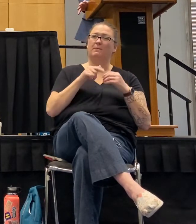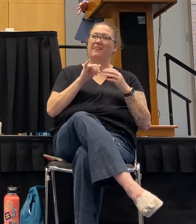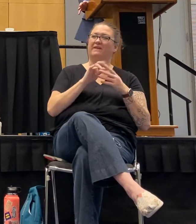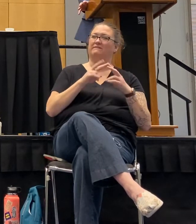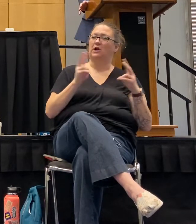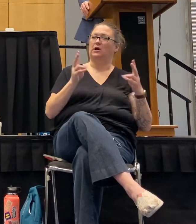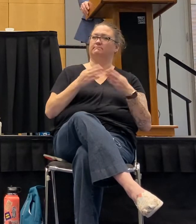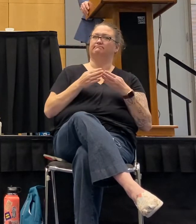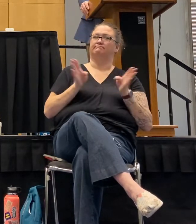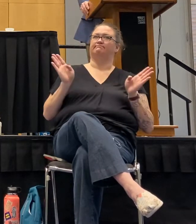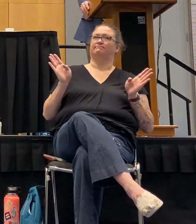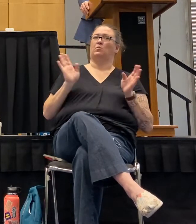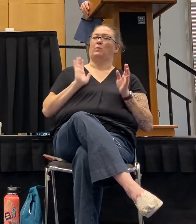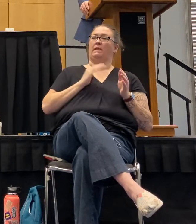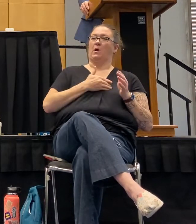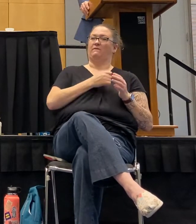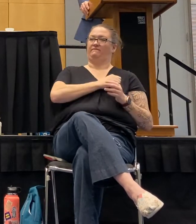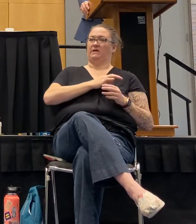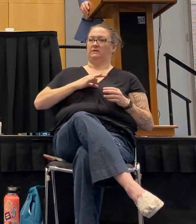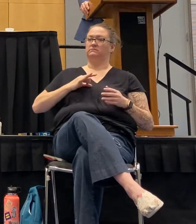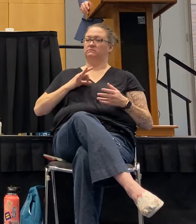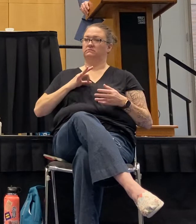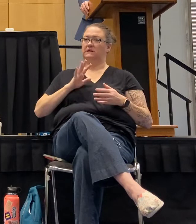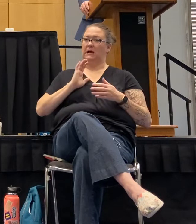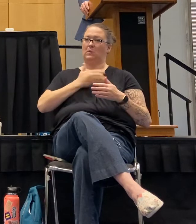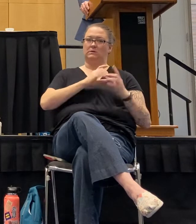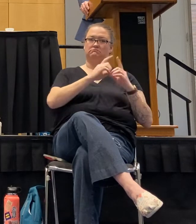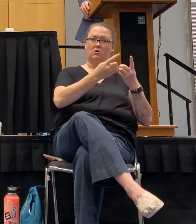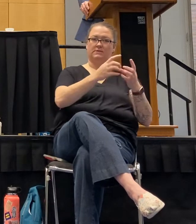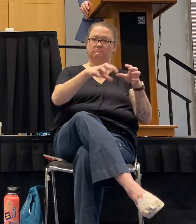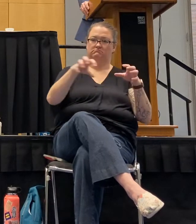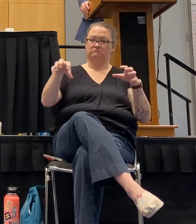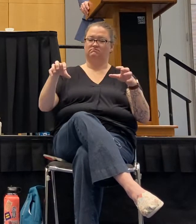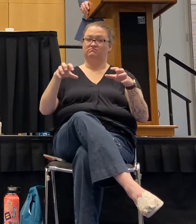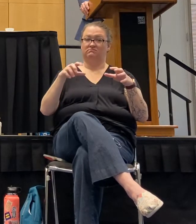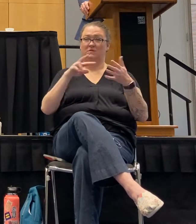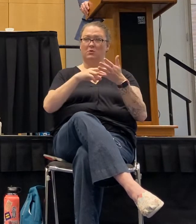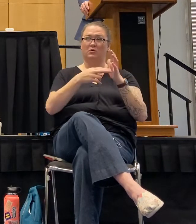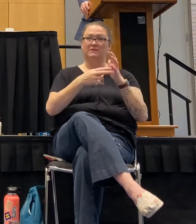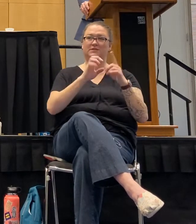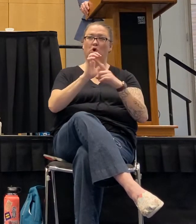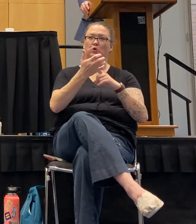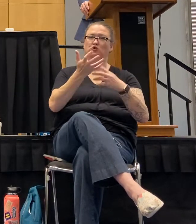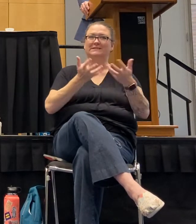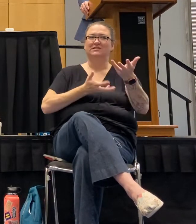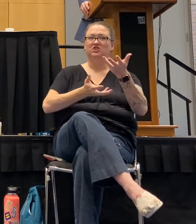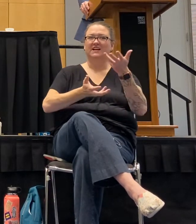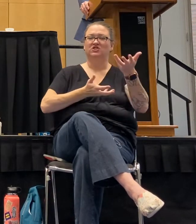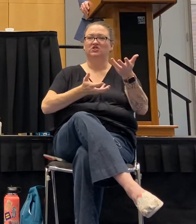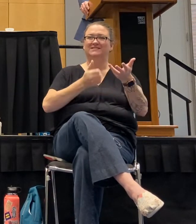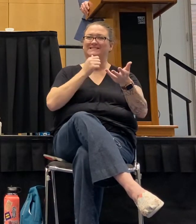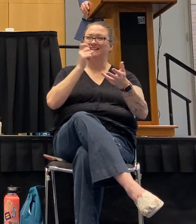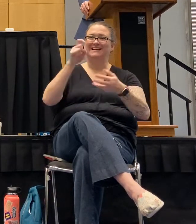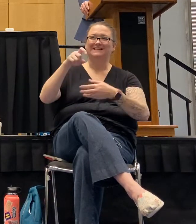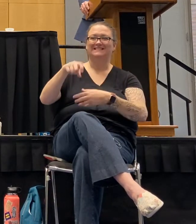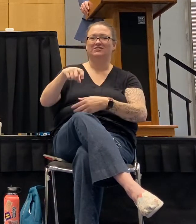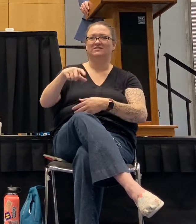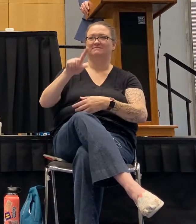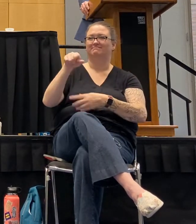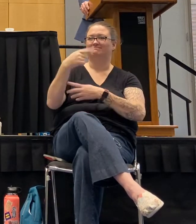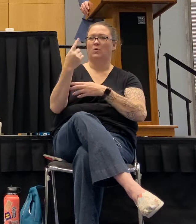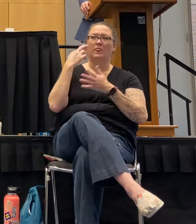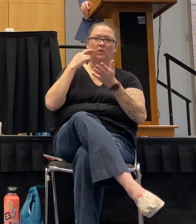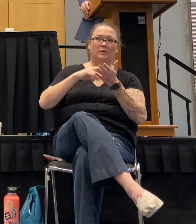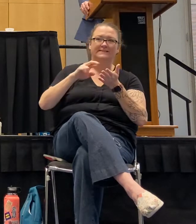very openly with our faculty and our departments, that the purpose is that cultural exchange. It's not necessarily just